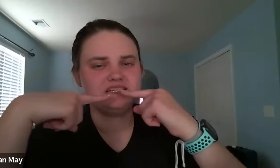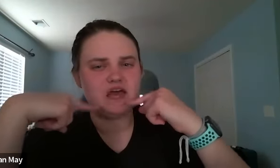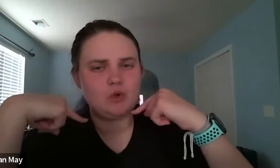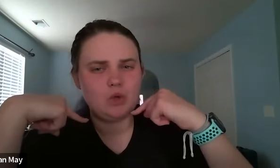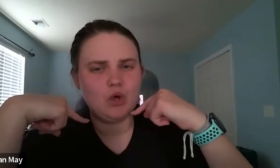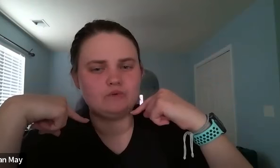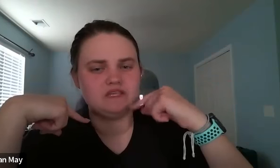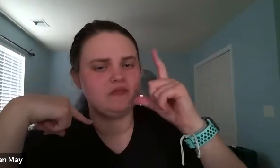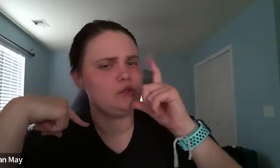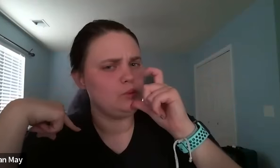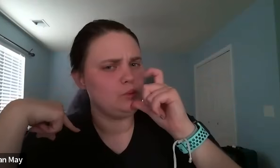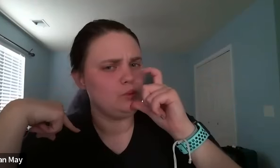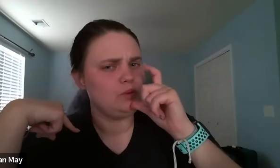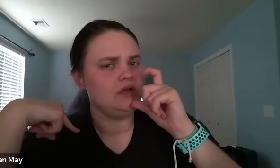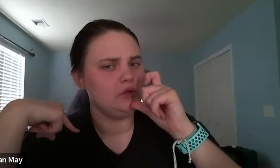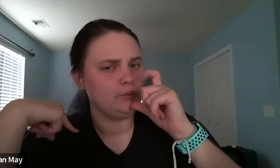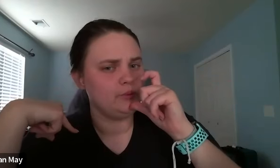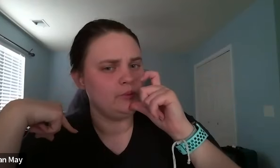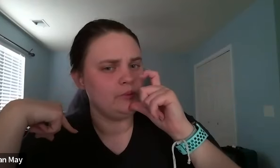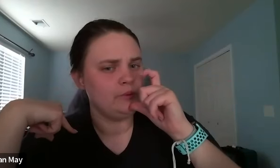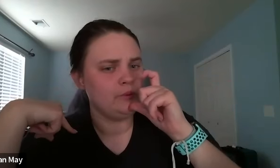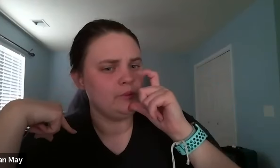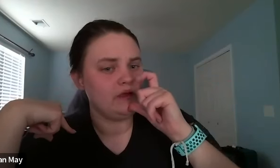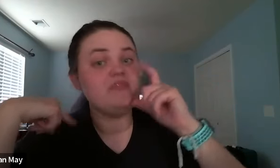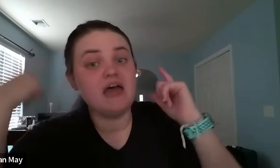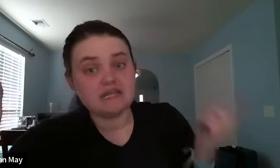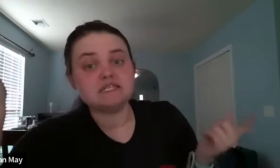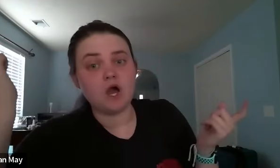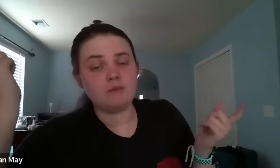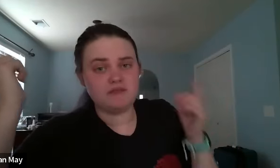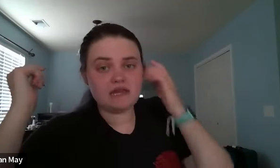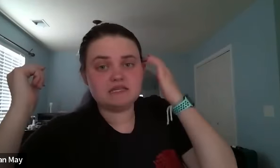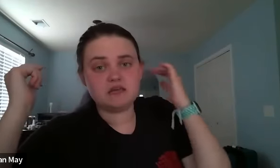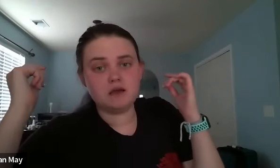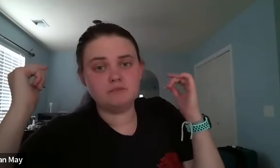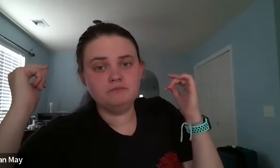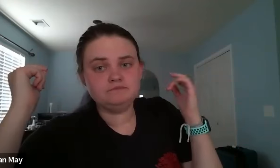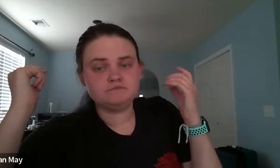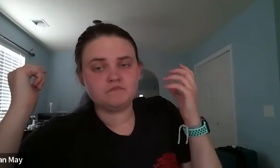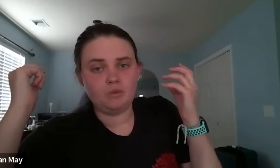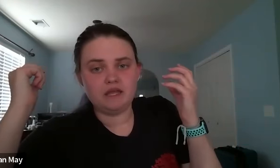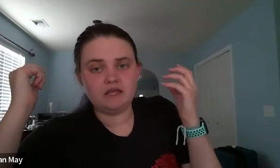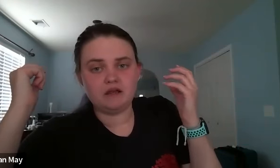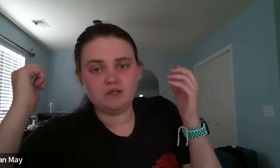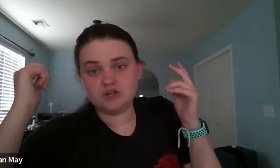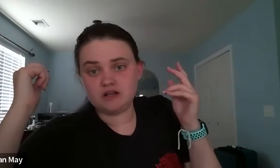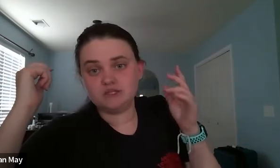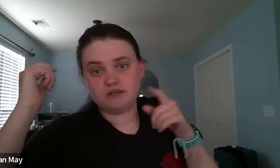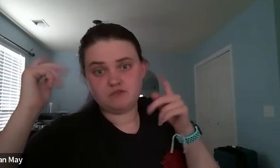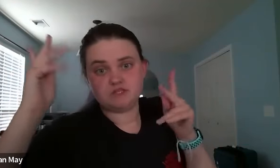that O sound, like who. And that is common. That is when you're talking to a deaf person,